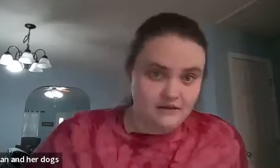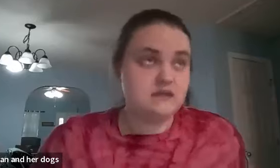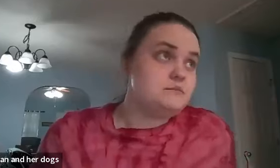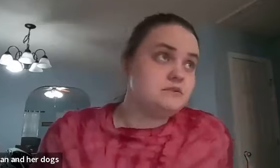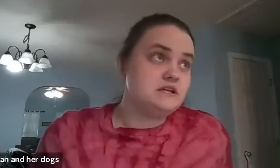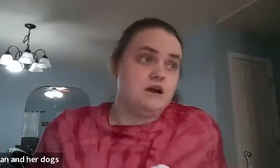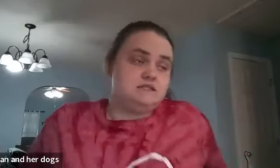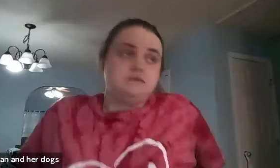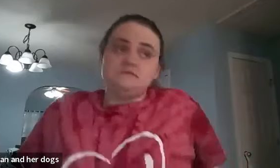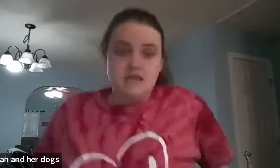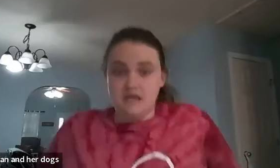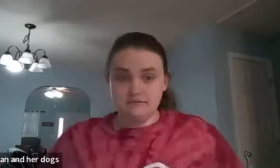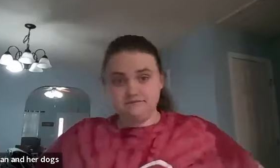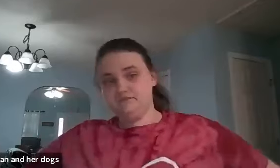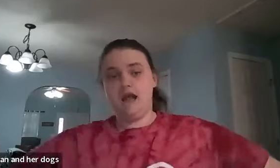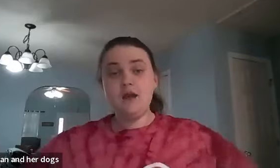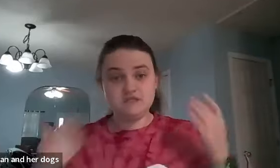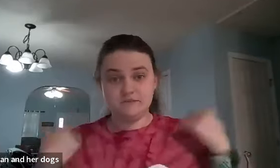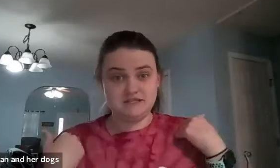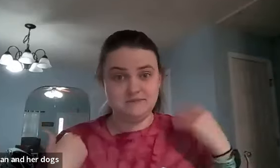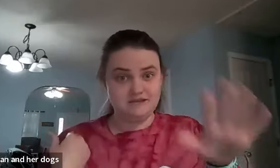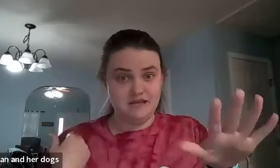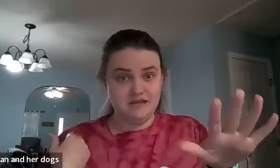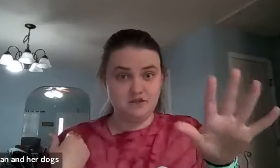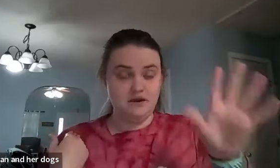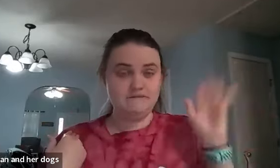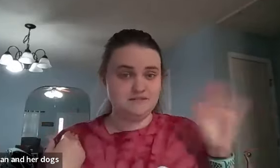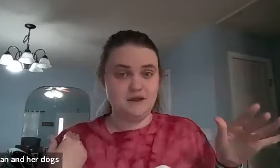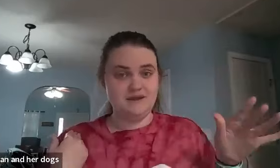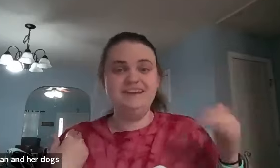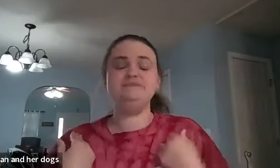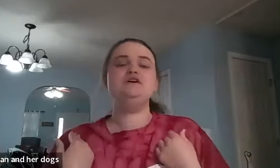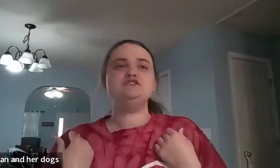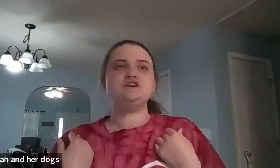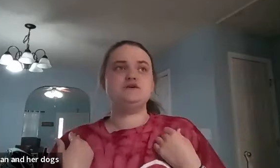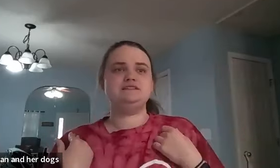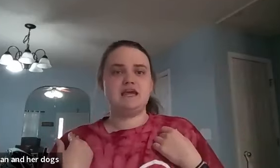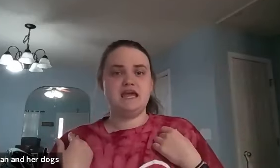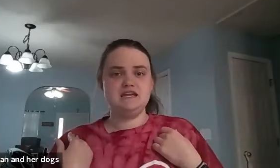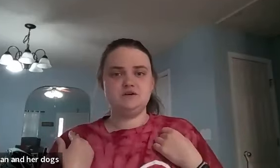cannot believe I skipped day. I was about to skip day. Sorry. That's what I meant. So day is going